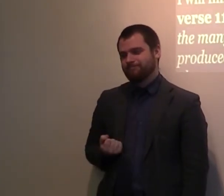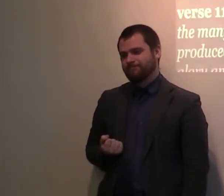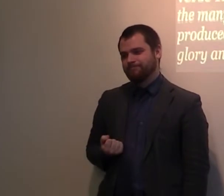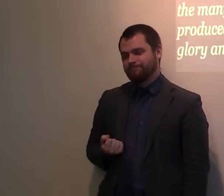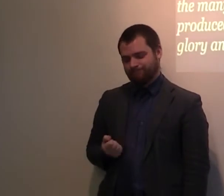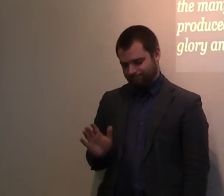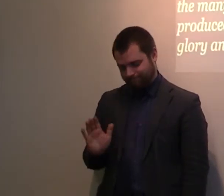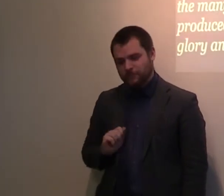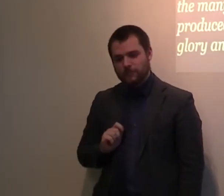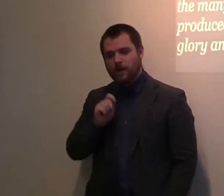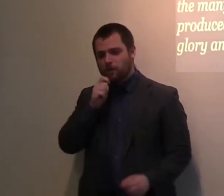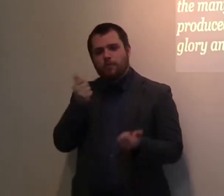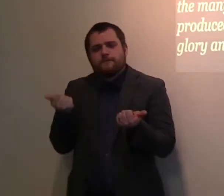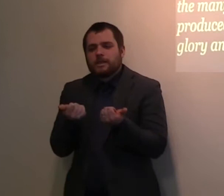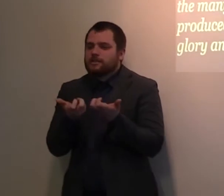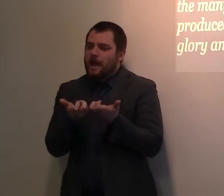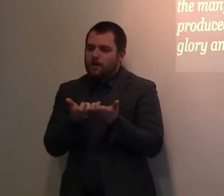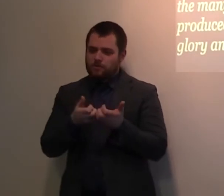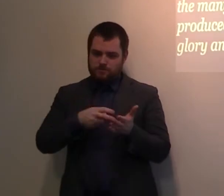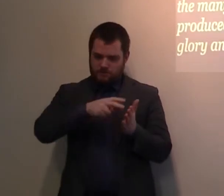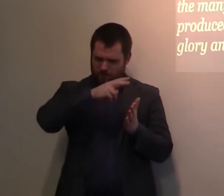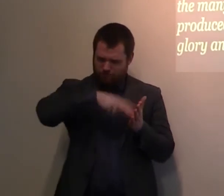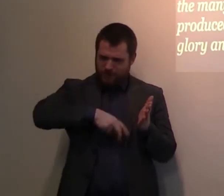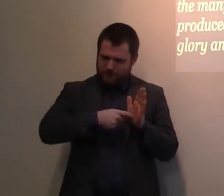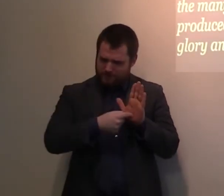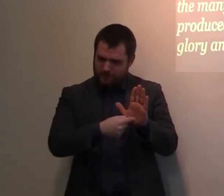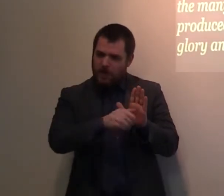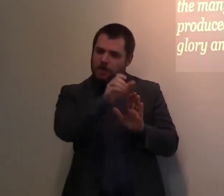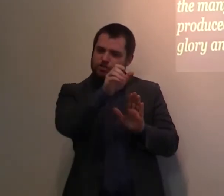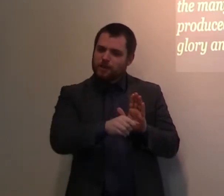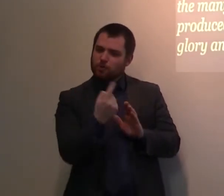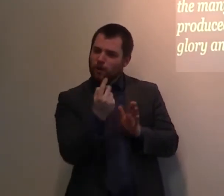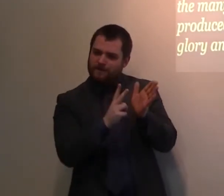I will finish by reading chapter 1, verse 11.